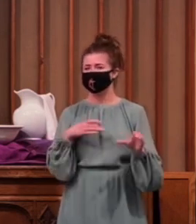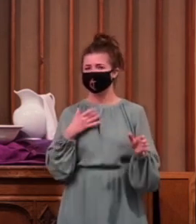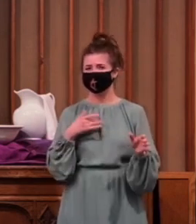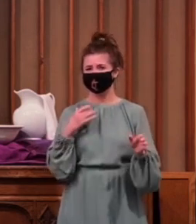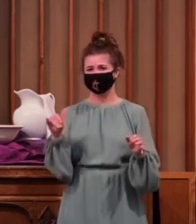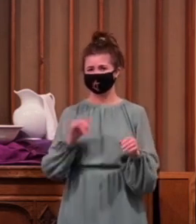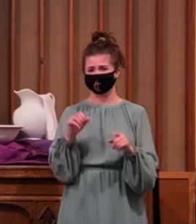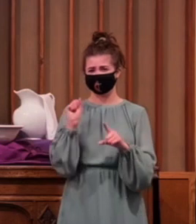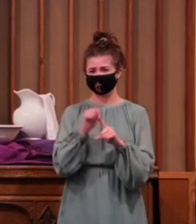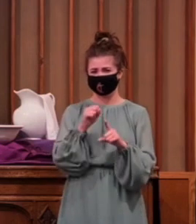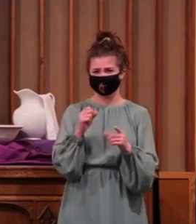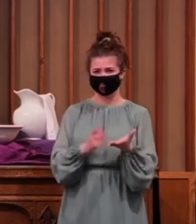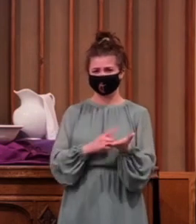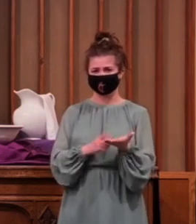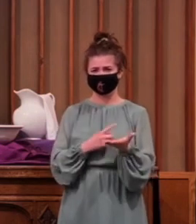betrayal at times.